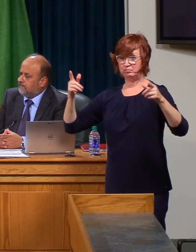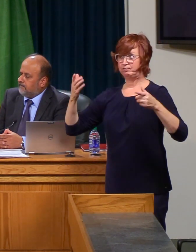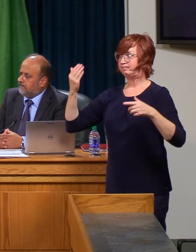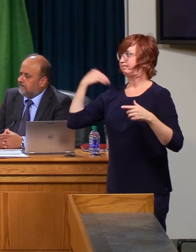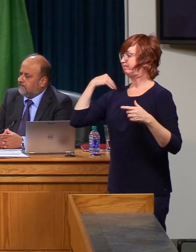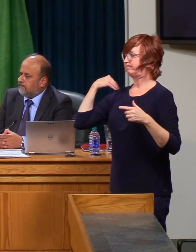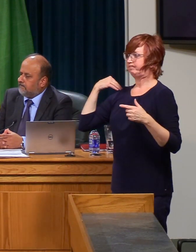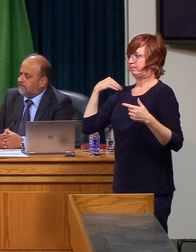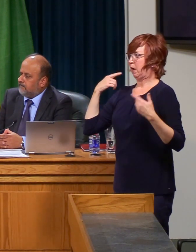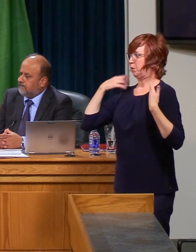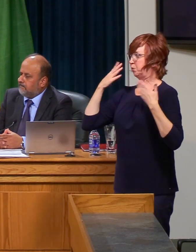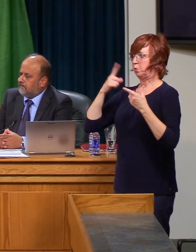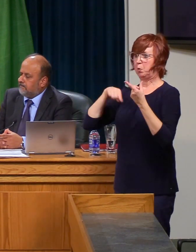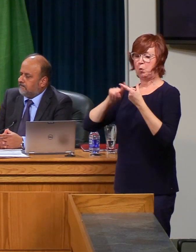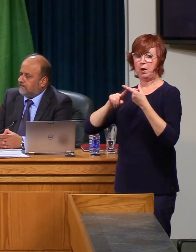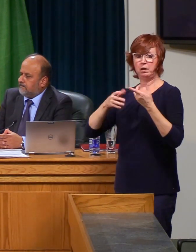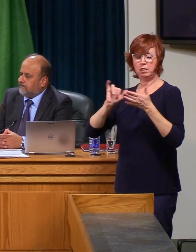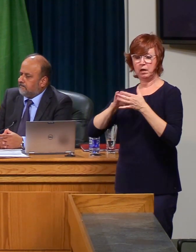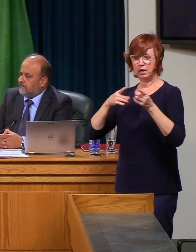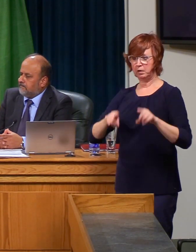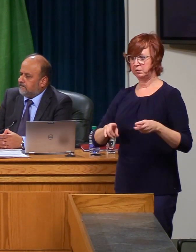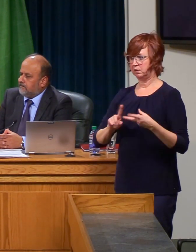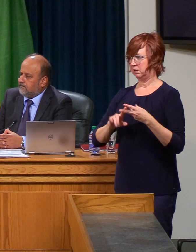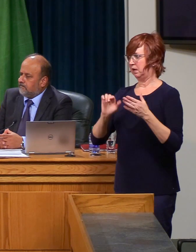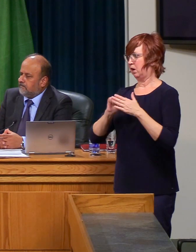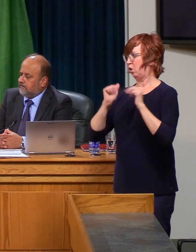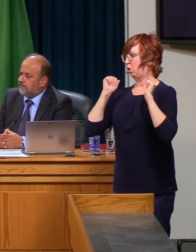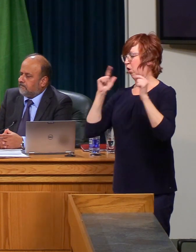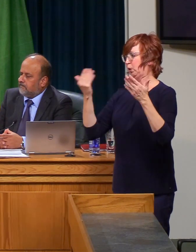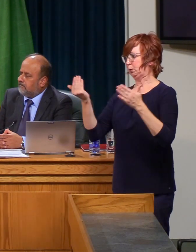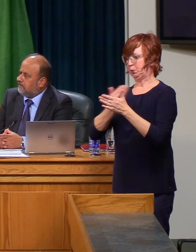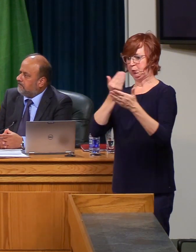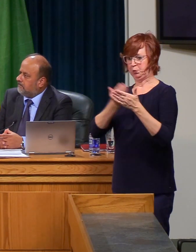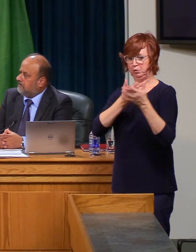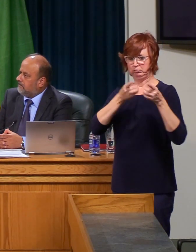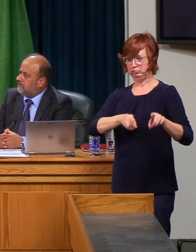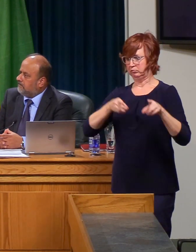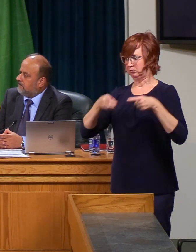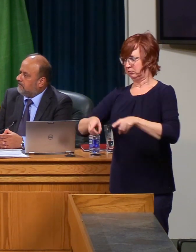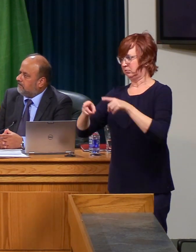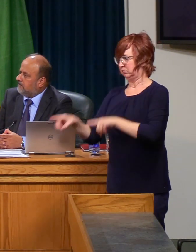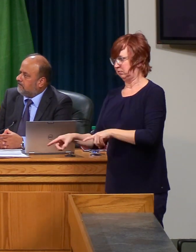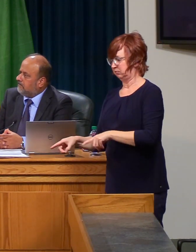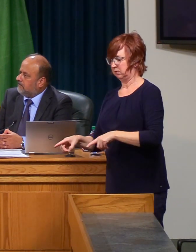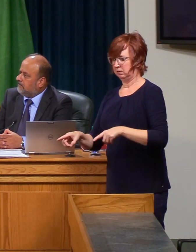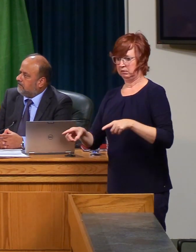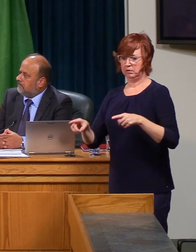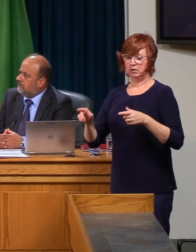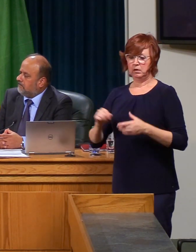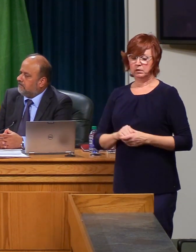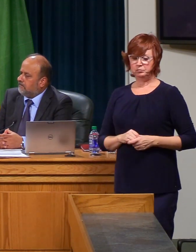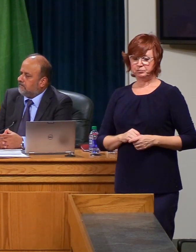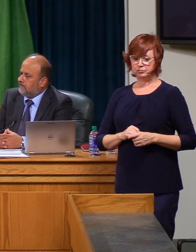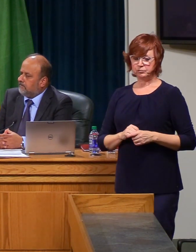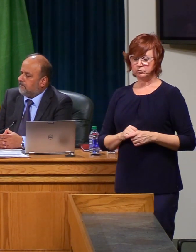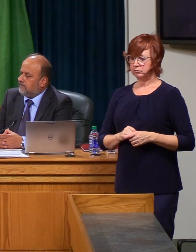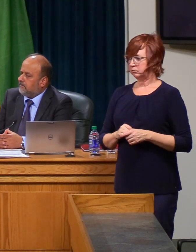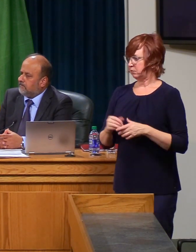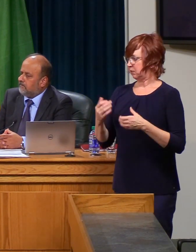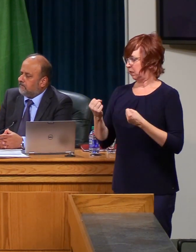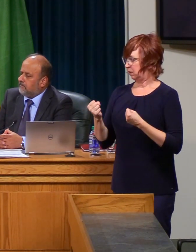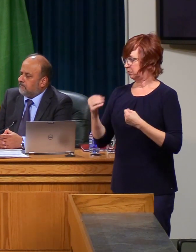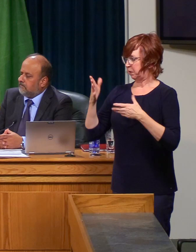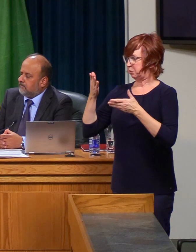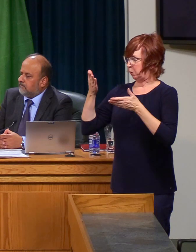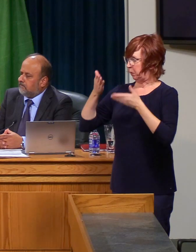as individuals. And there are recommendations that are coming forward on how we can flatten our curve and allow